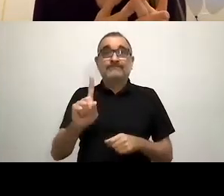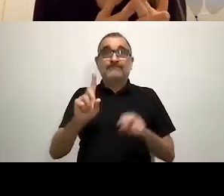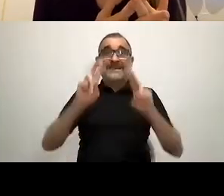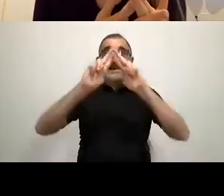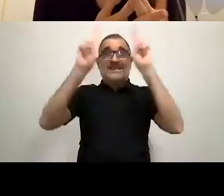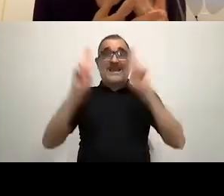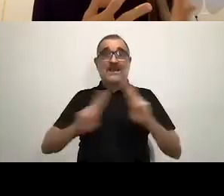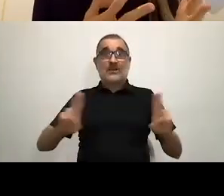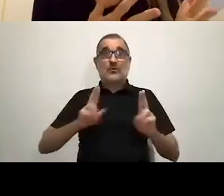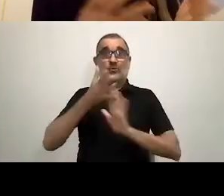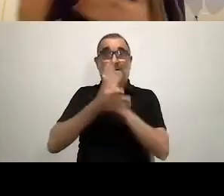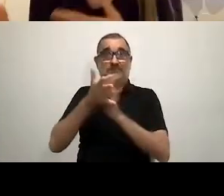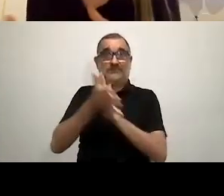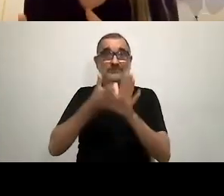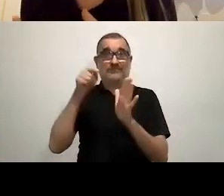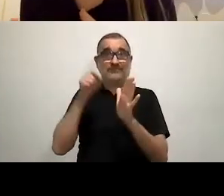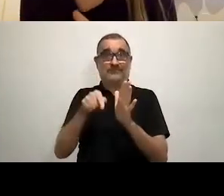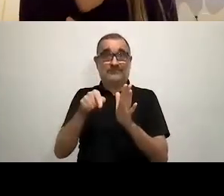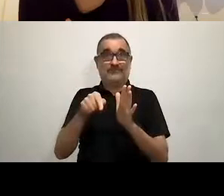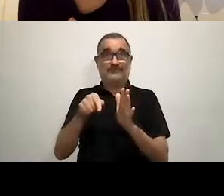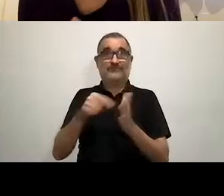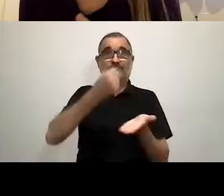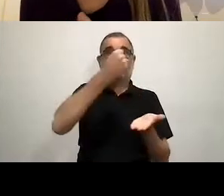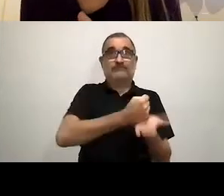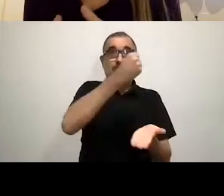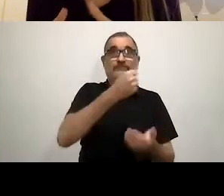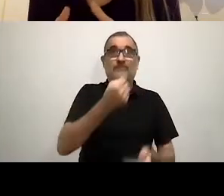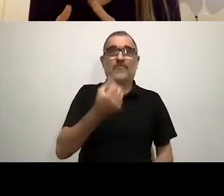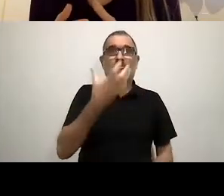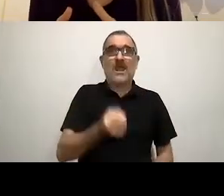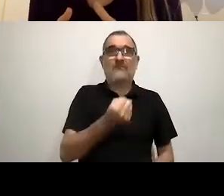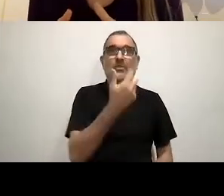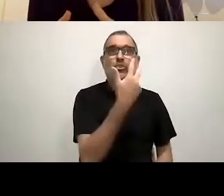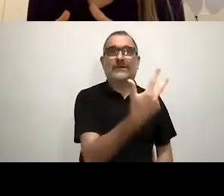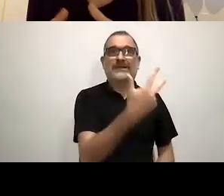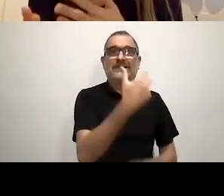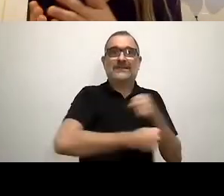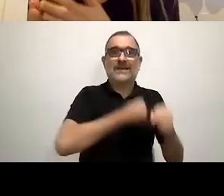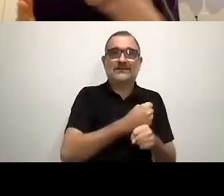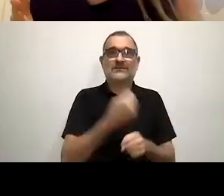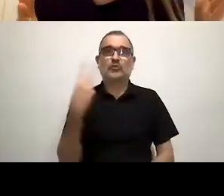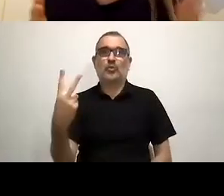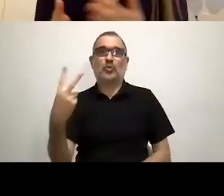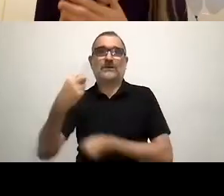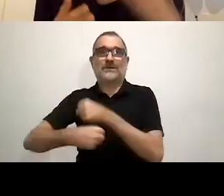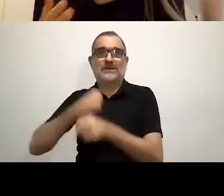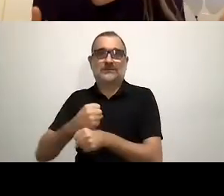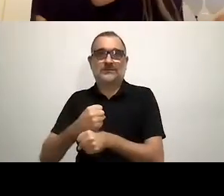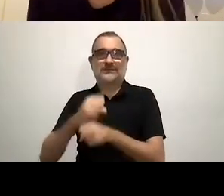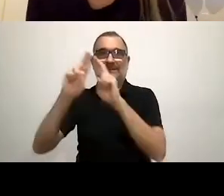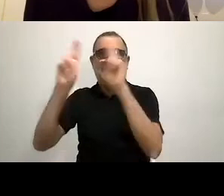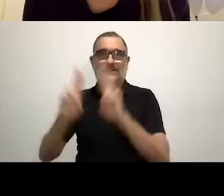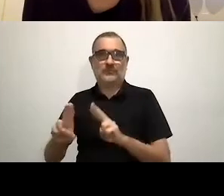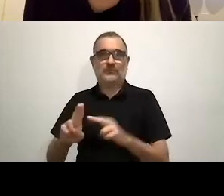and then 2 years for pre-accreditation interpreters, so that they're working towards adding that